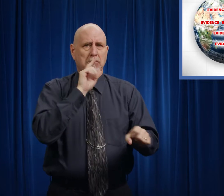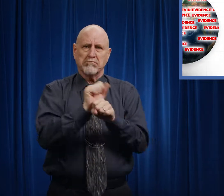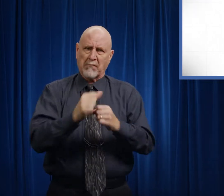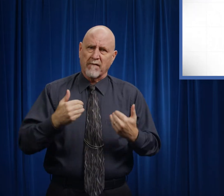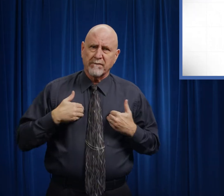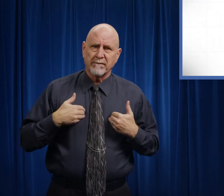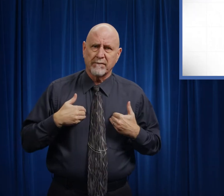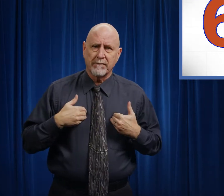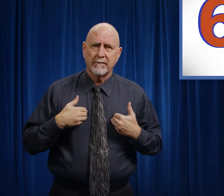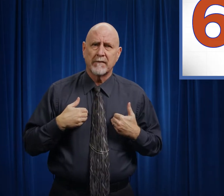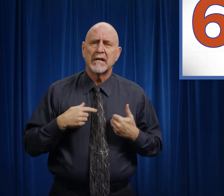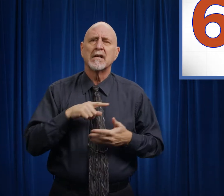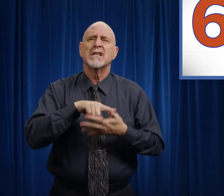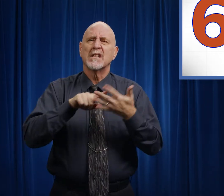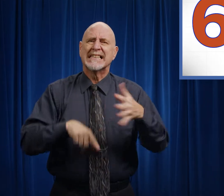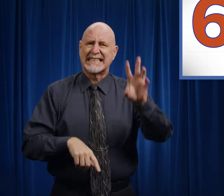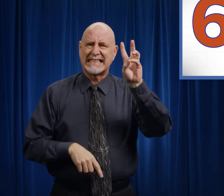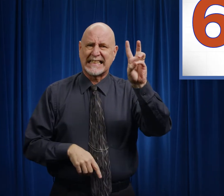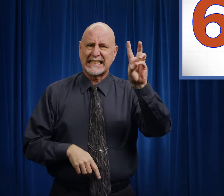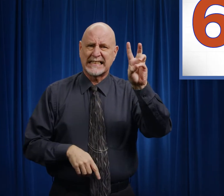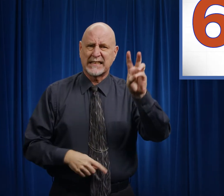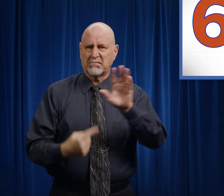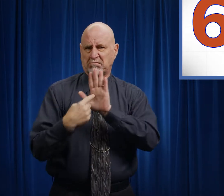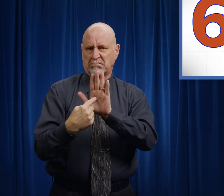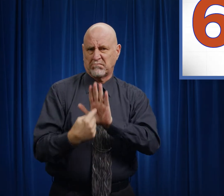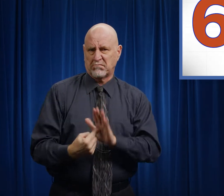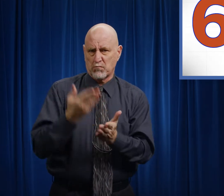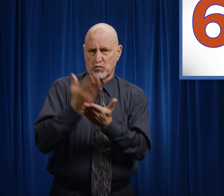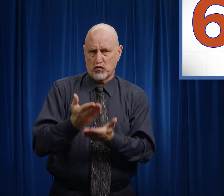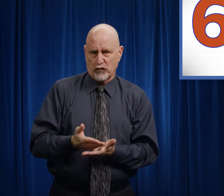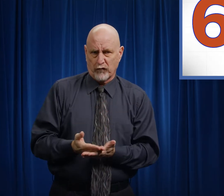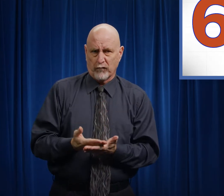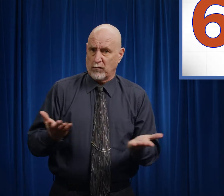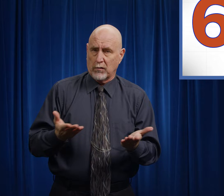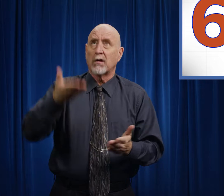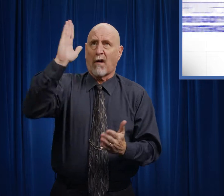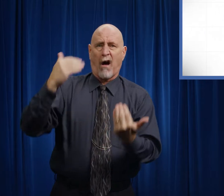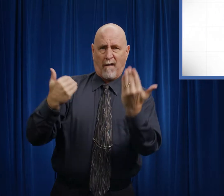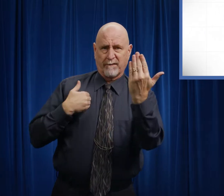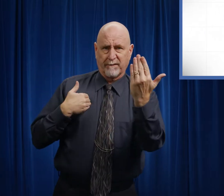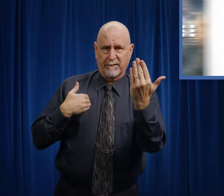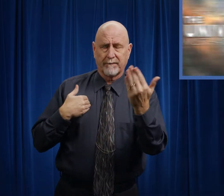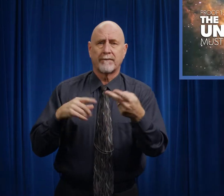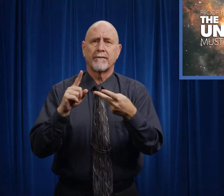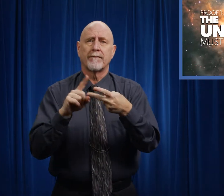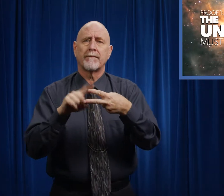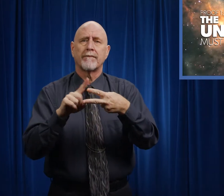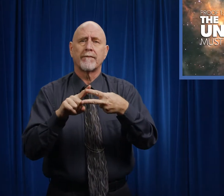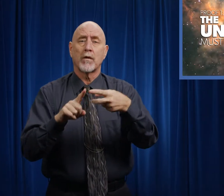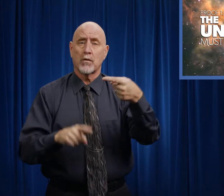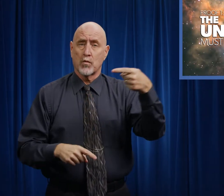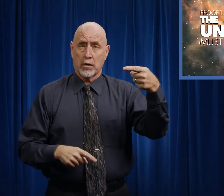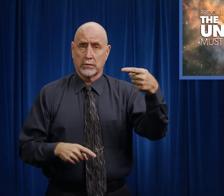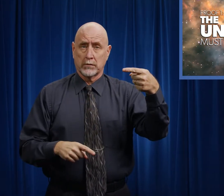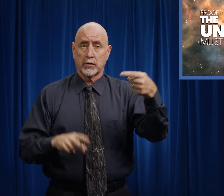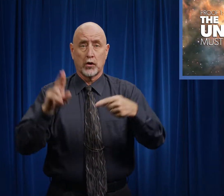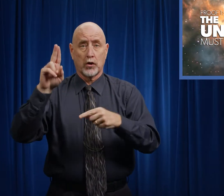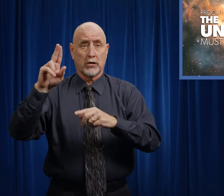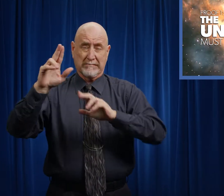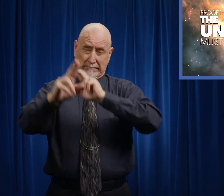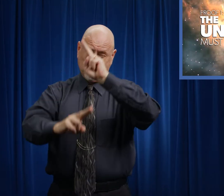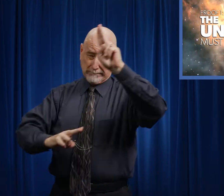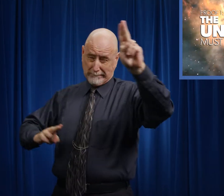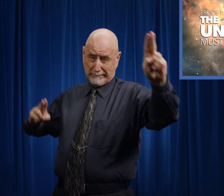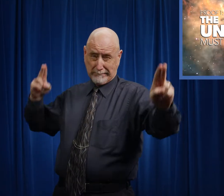real. Let's look at 6 proofs that show God exists. Number 1, the universe